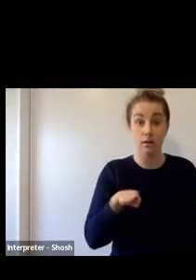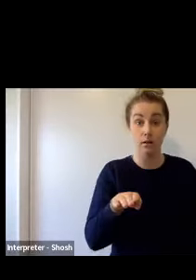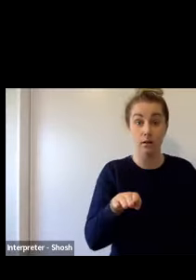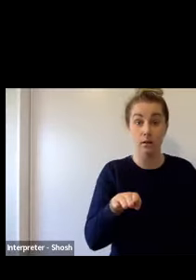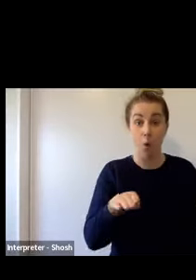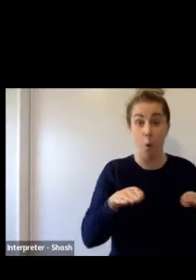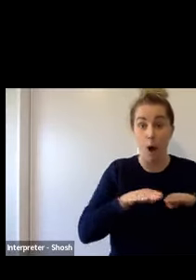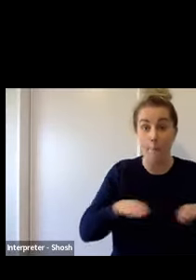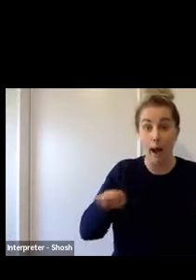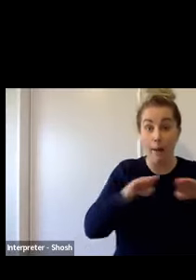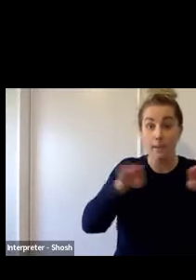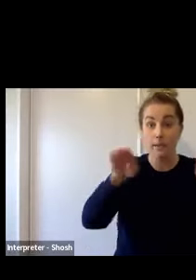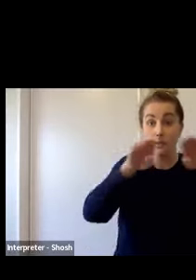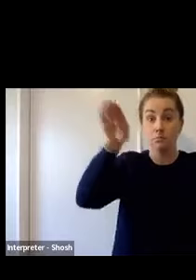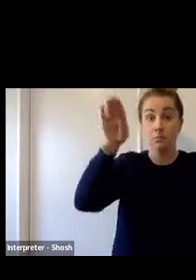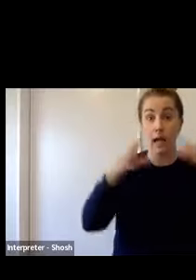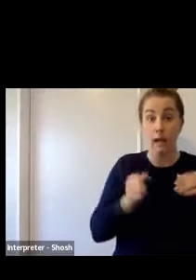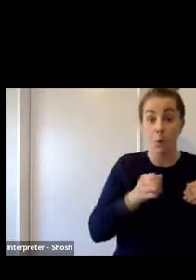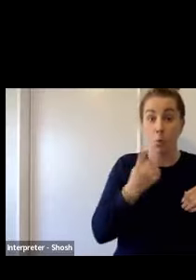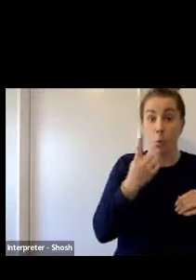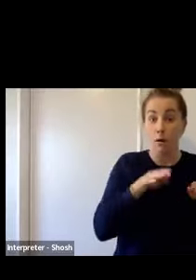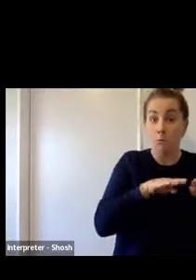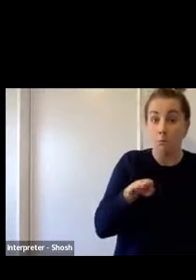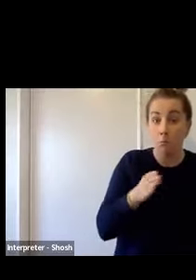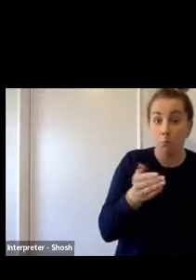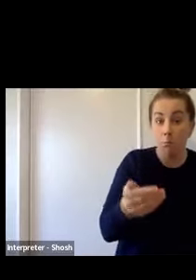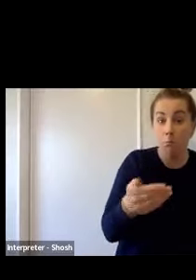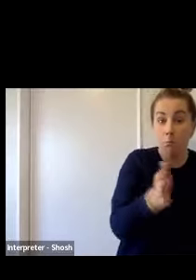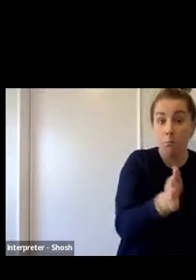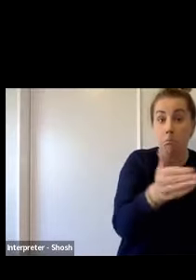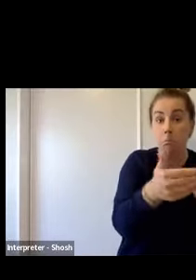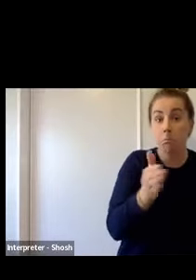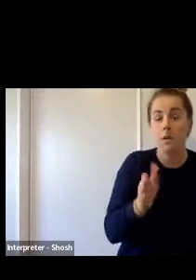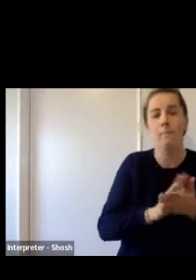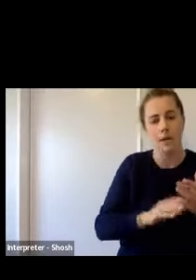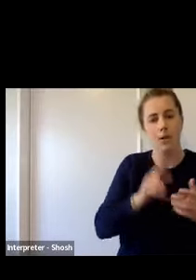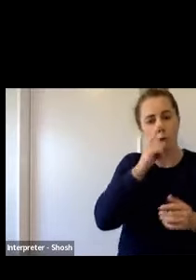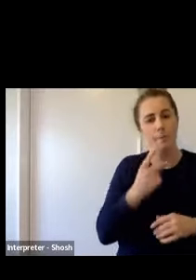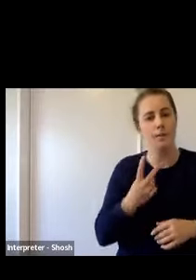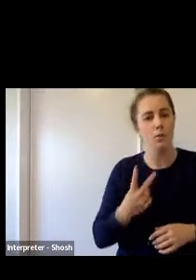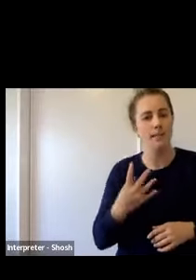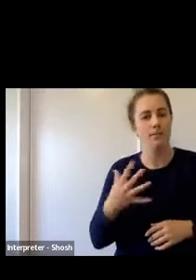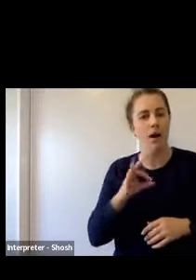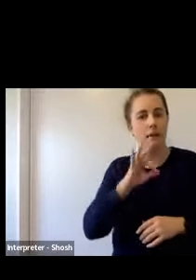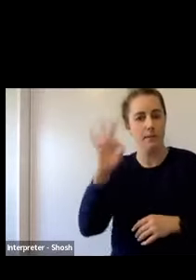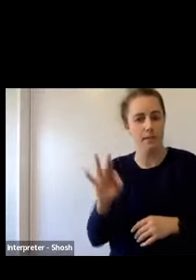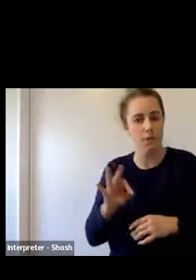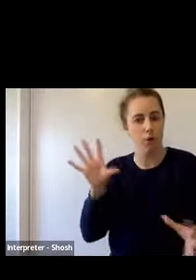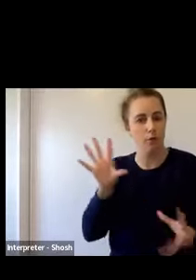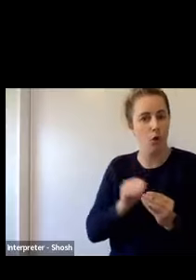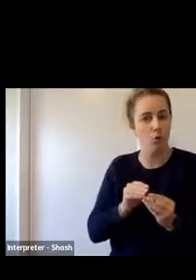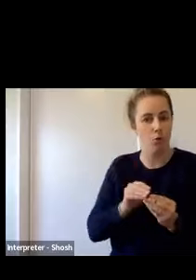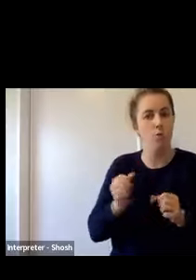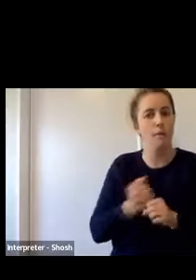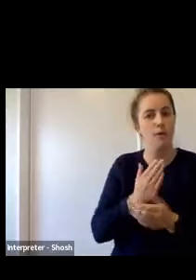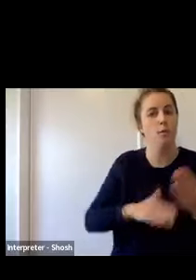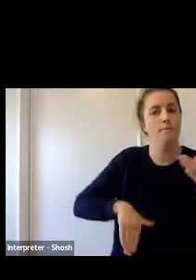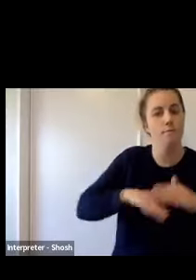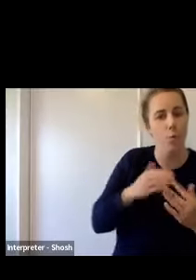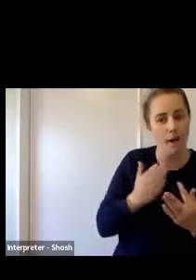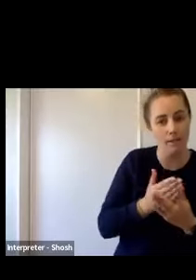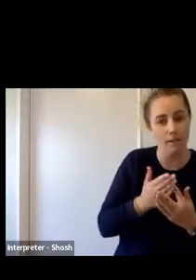apartment buildings with single level units could require at least 25% of the total to be fully accessible. The